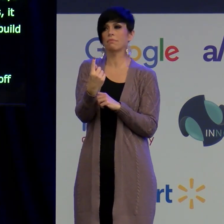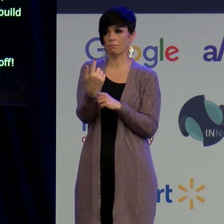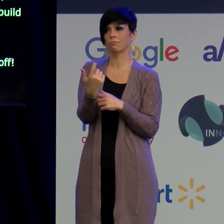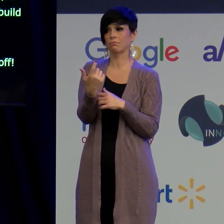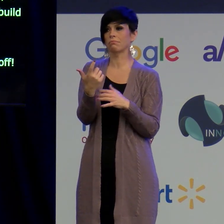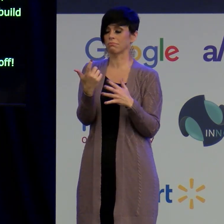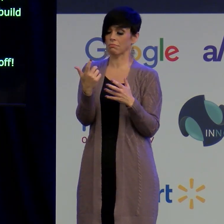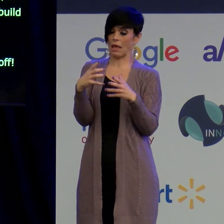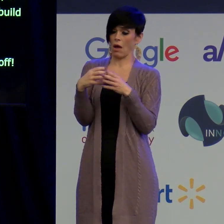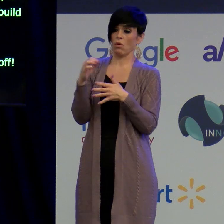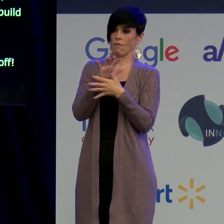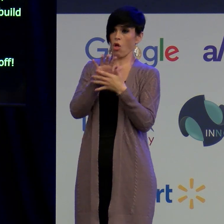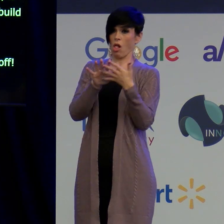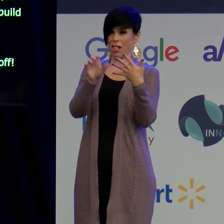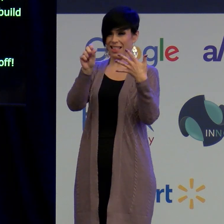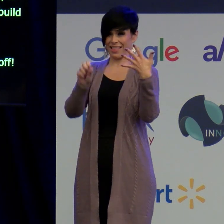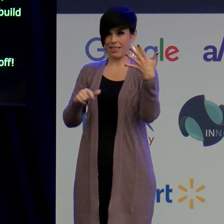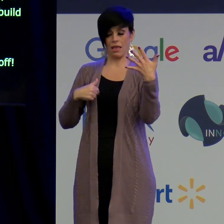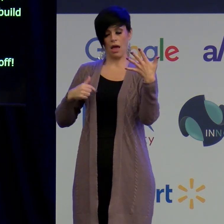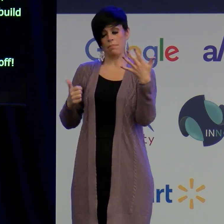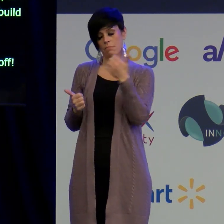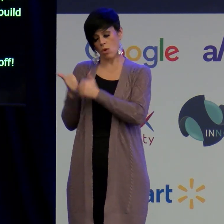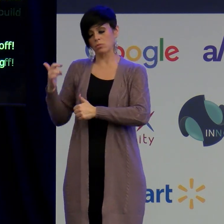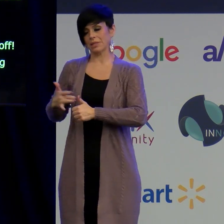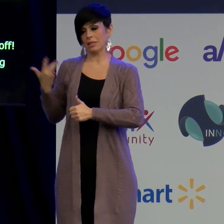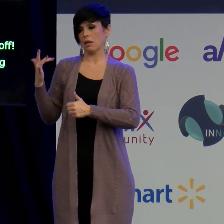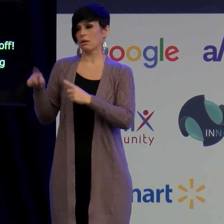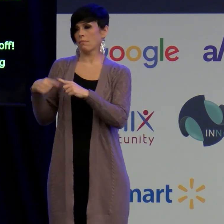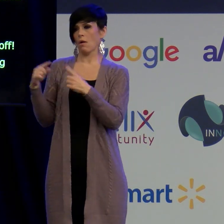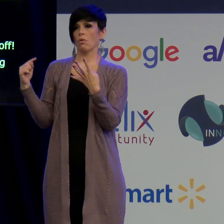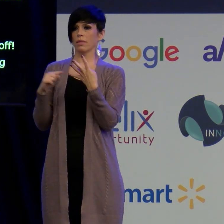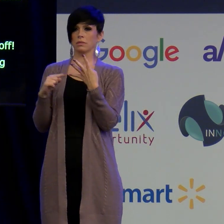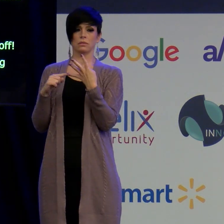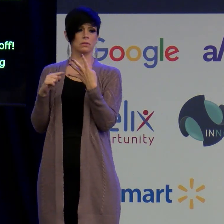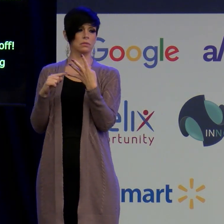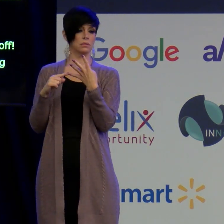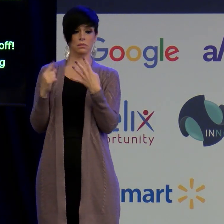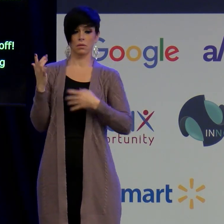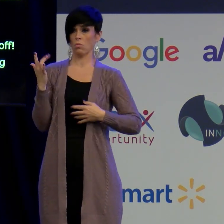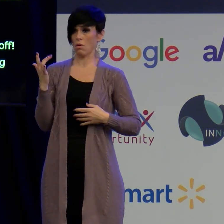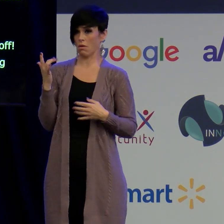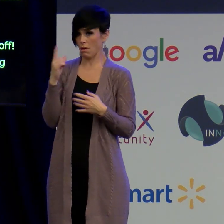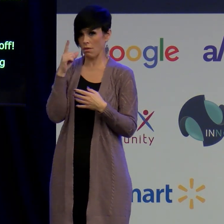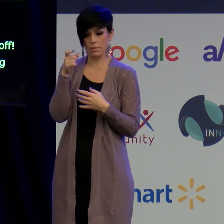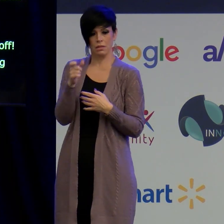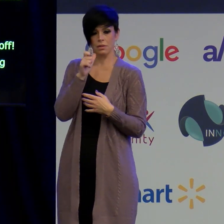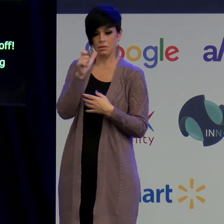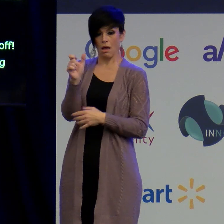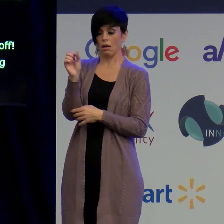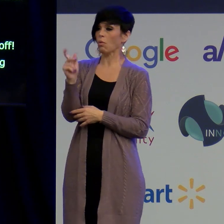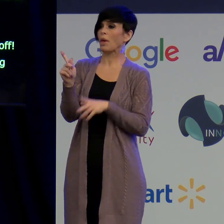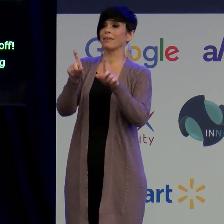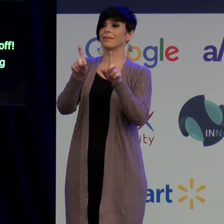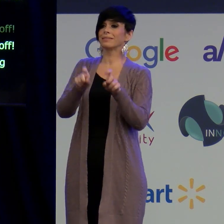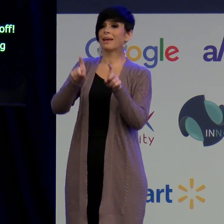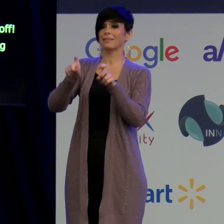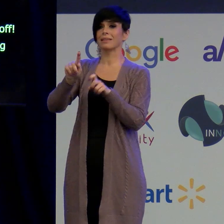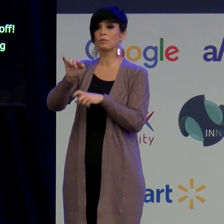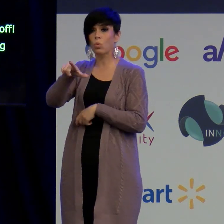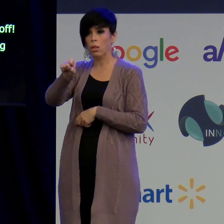of everything I am the most excited about. Why? Because it's not okay that testing tools